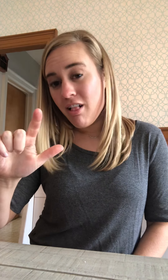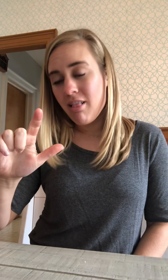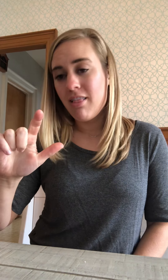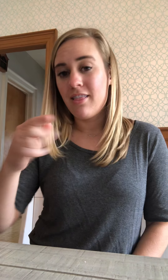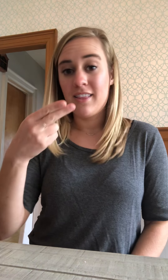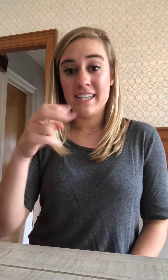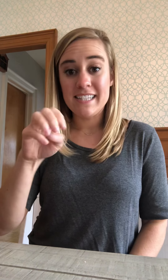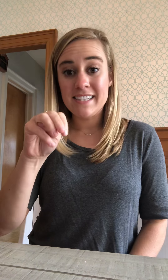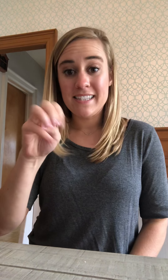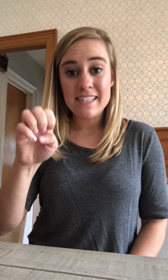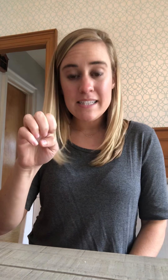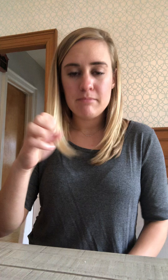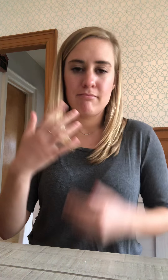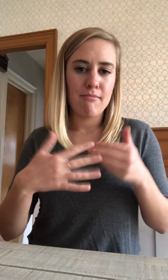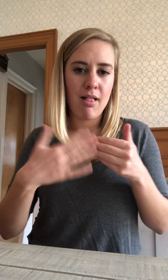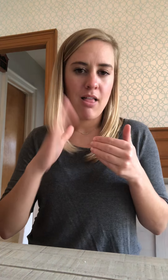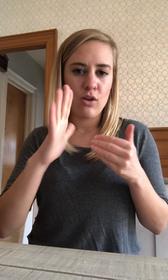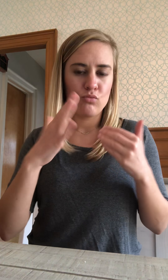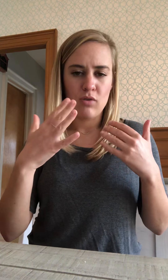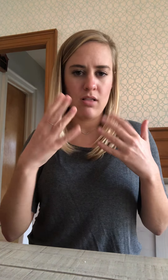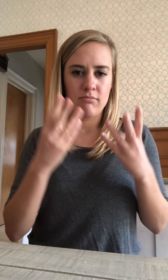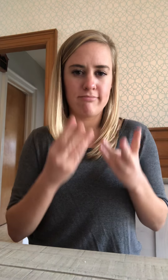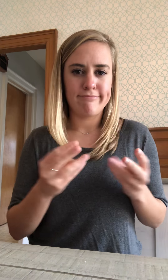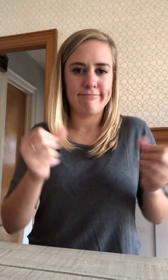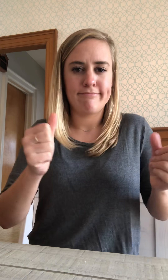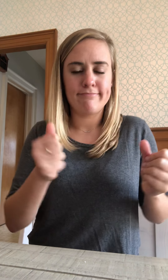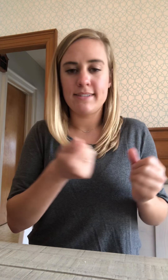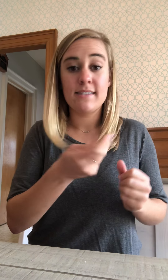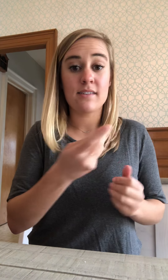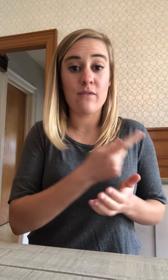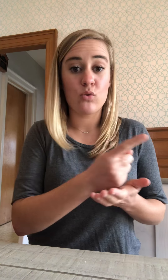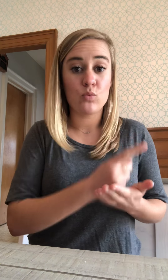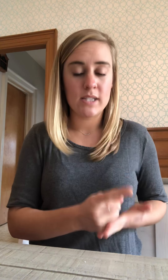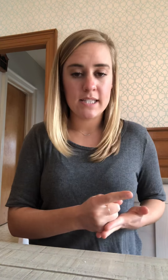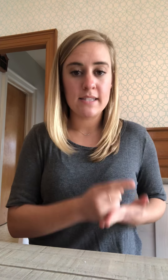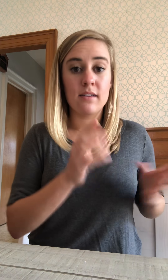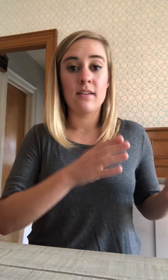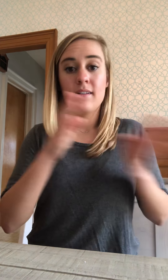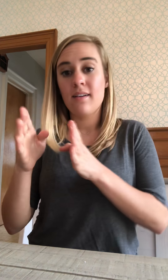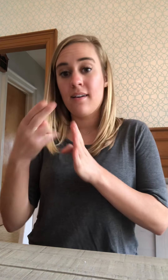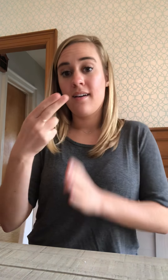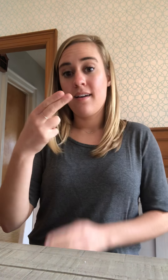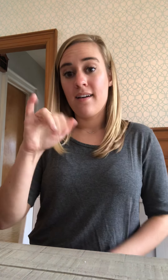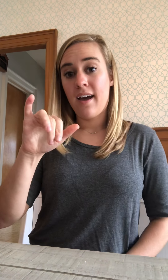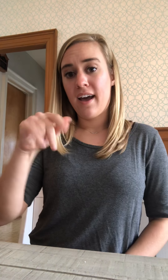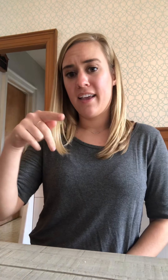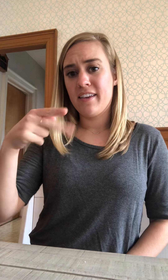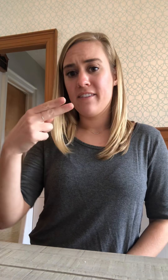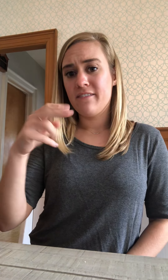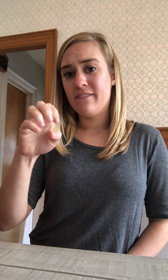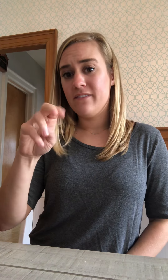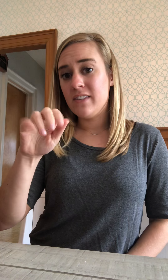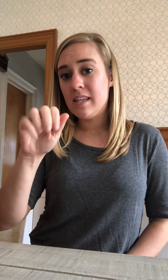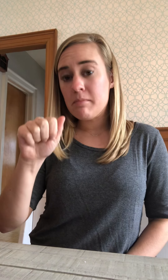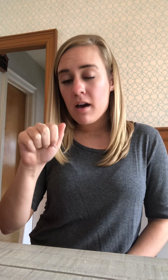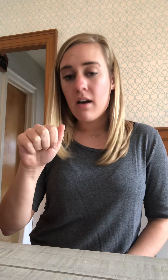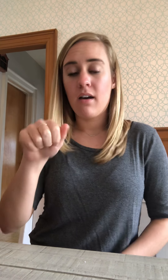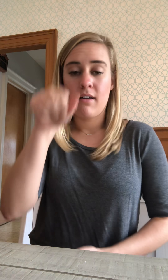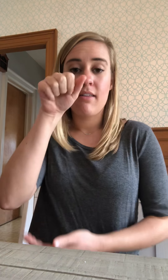the body in a period of a couple of weeks. But the hyphema is something we really need to keep an eye on, and we usually have the